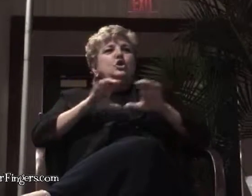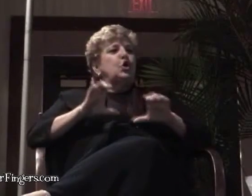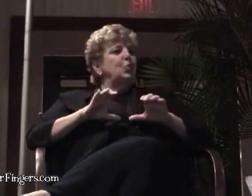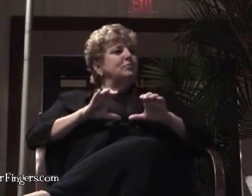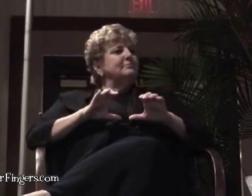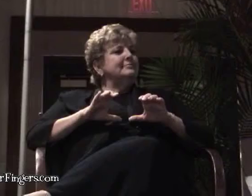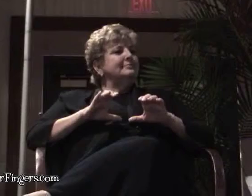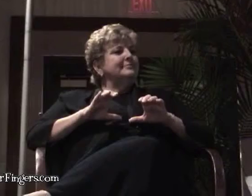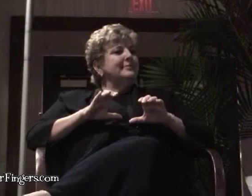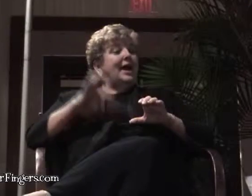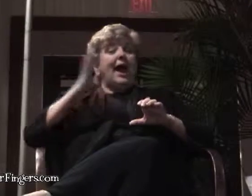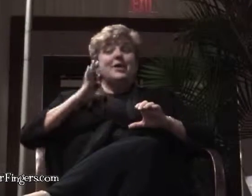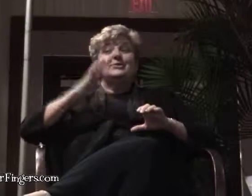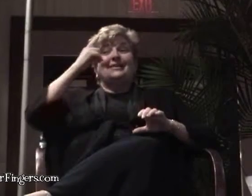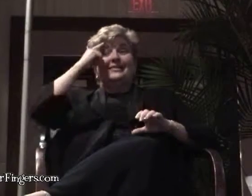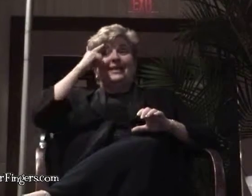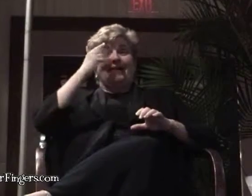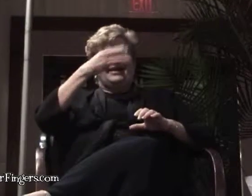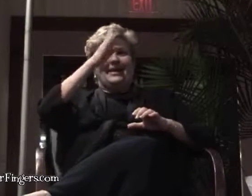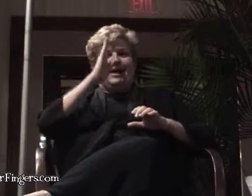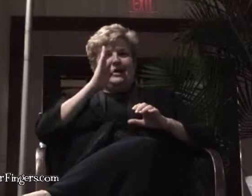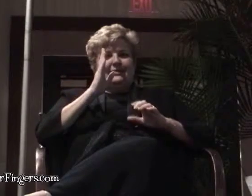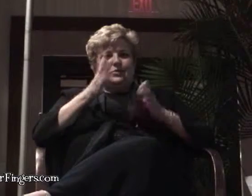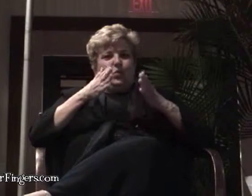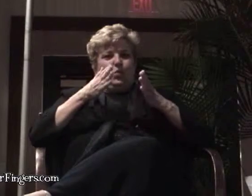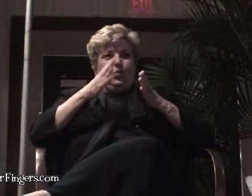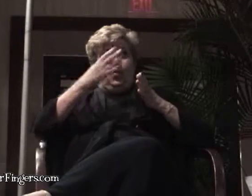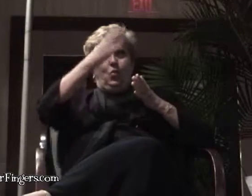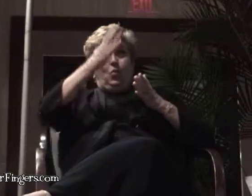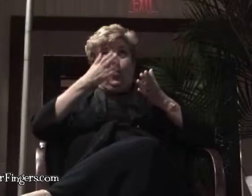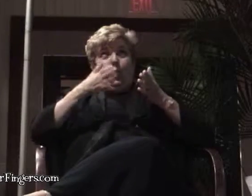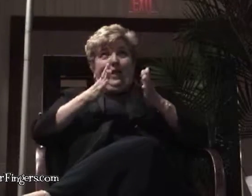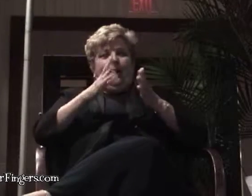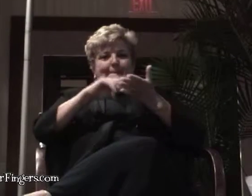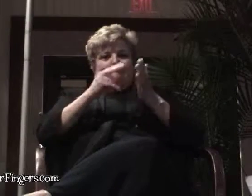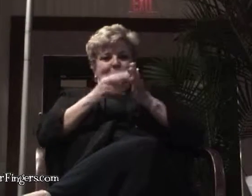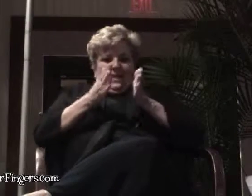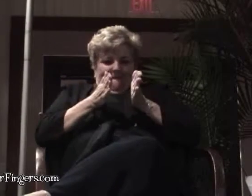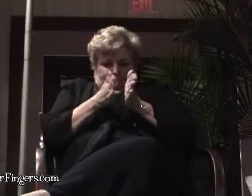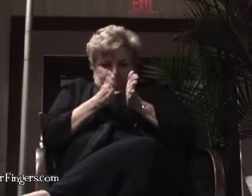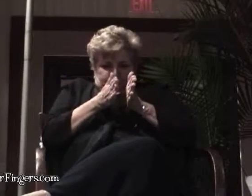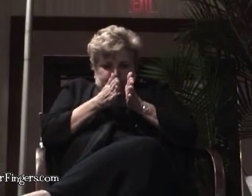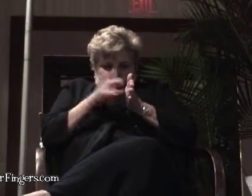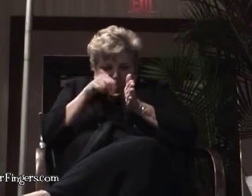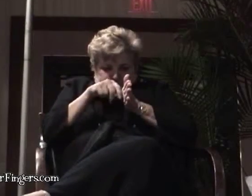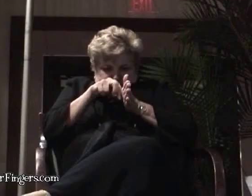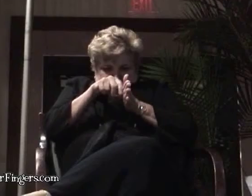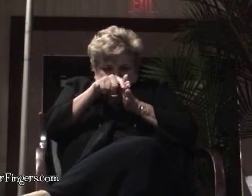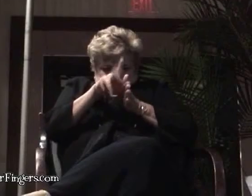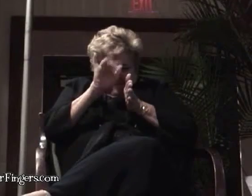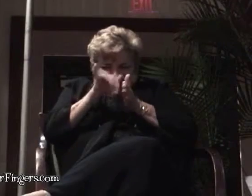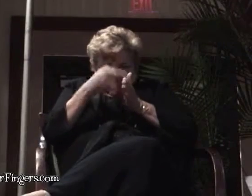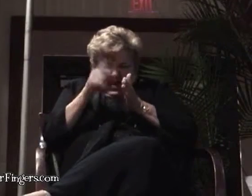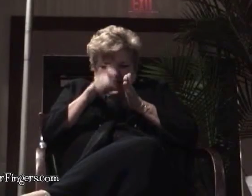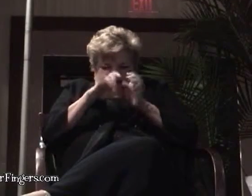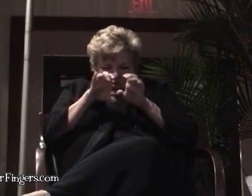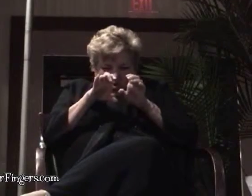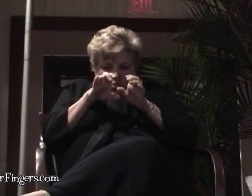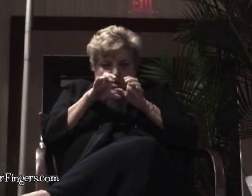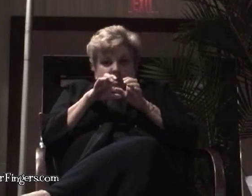to think God's will was this little narrow path, and I couldn't stay on it. Today, I believe that God's will is